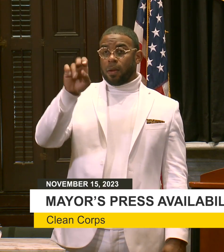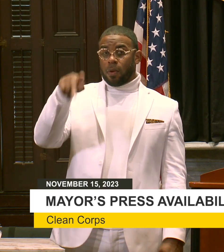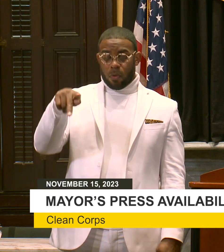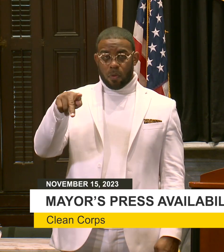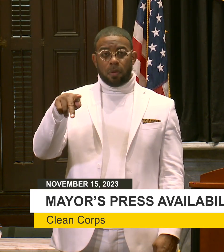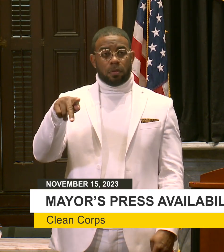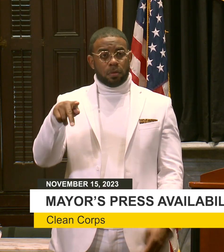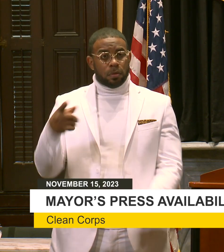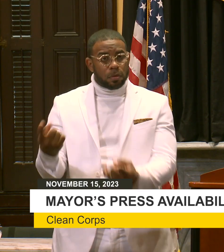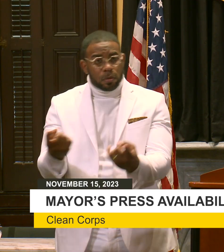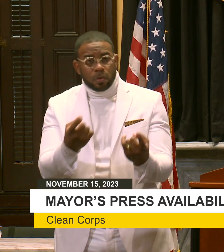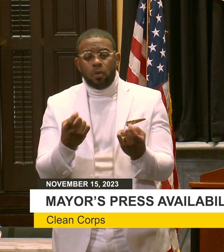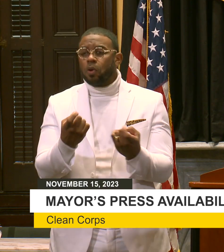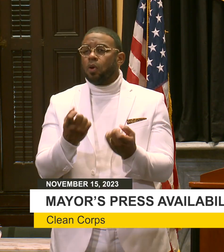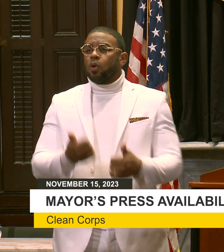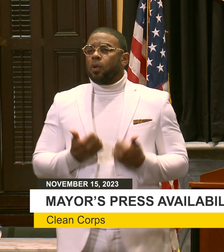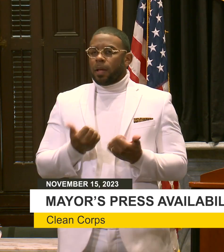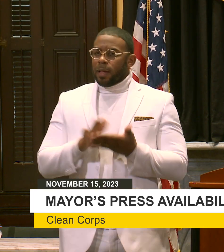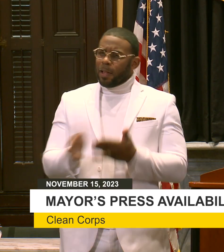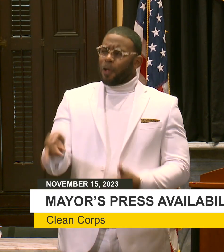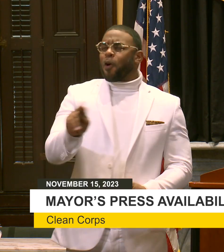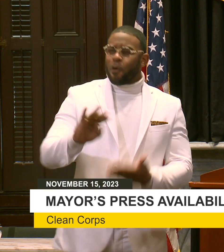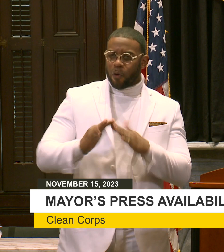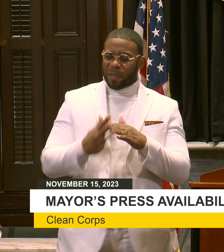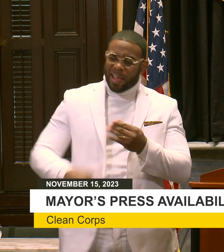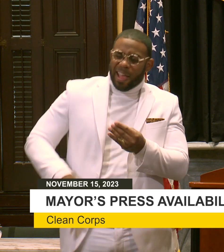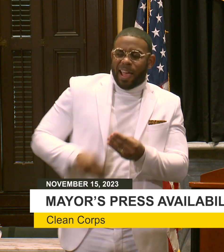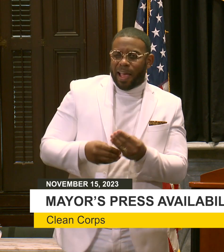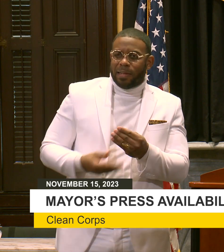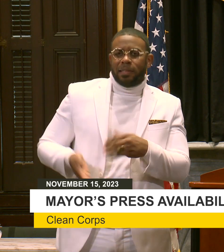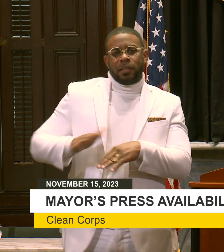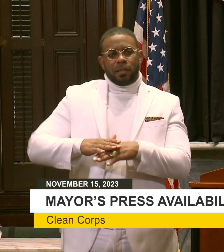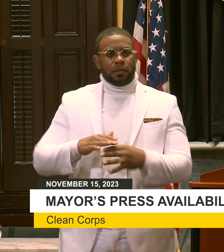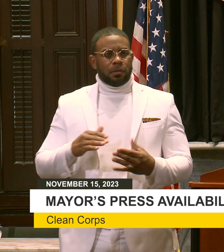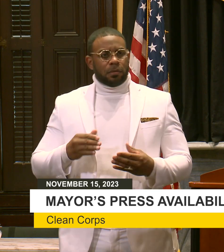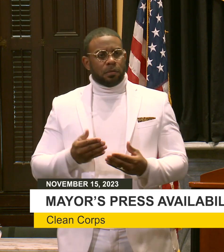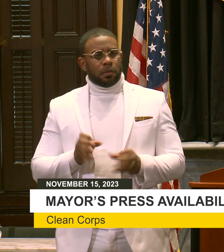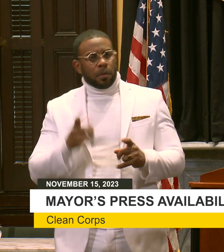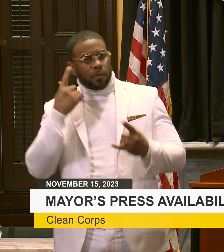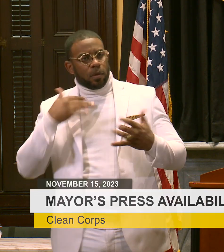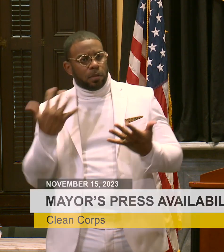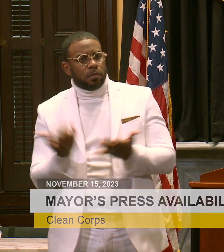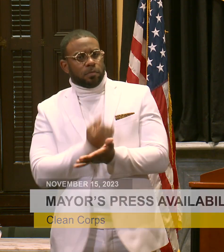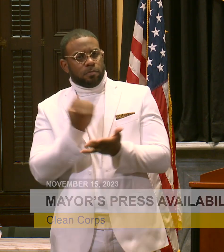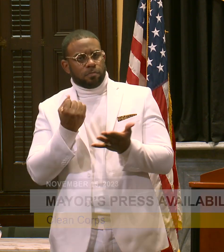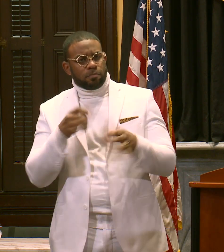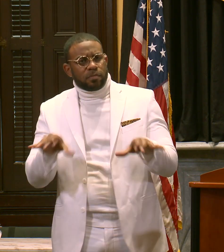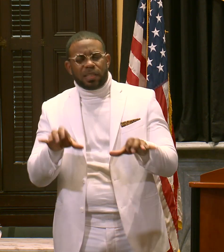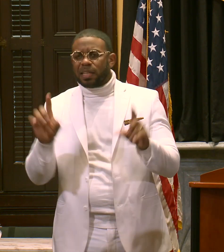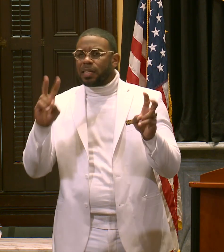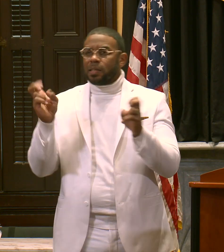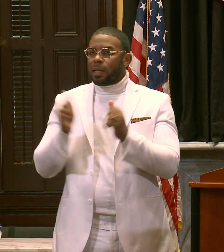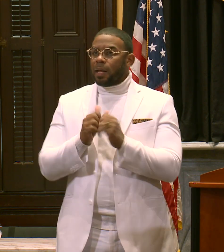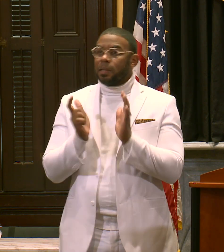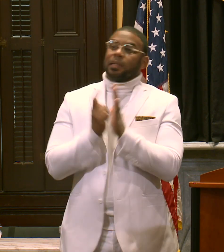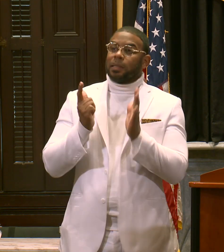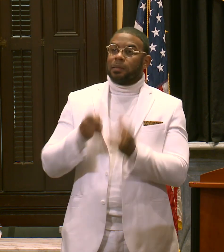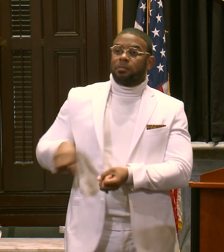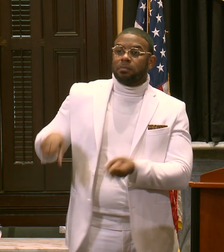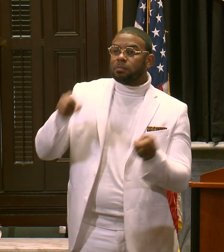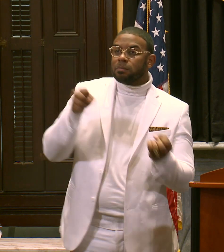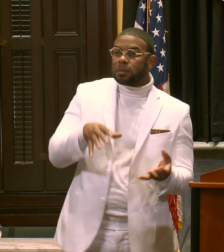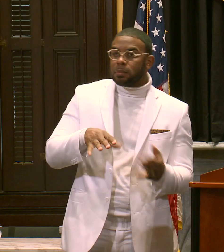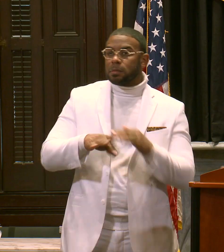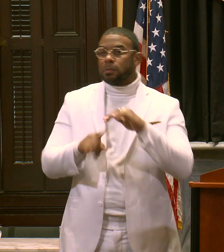getting involved in cleaning up their own communities and adding another tool for us to utilize to tackle issues like illegal dumping